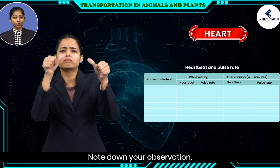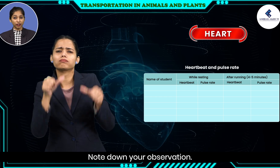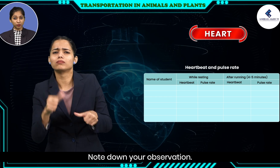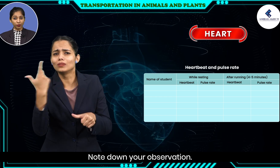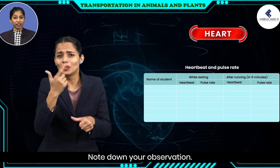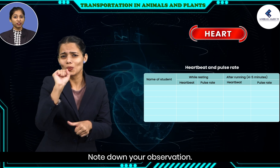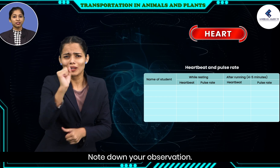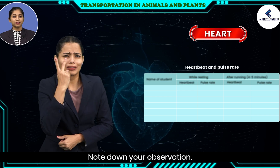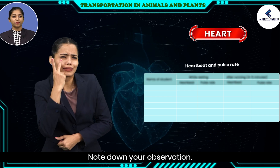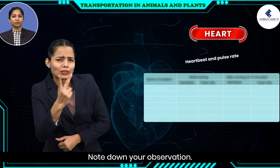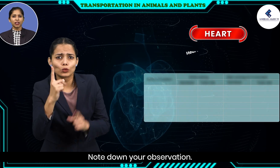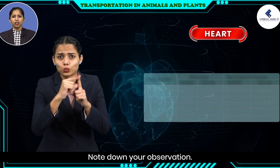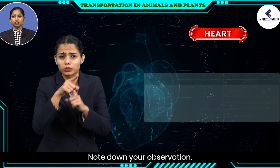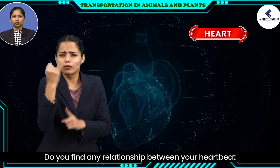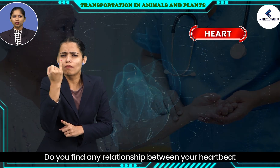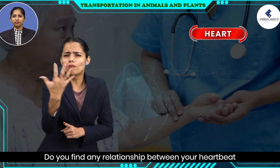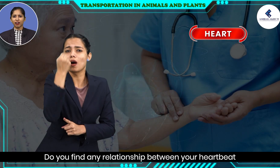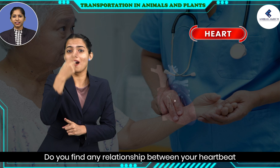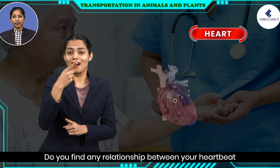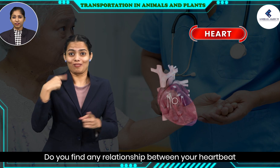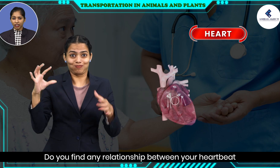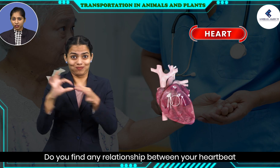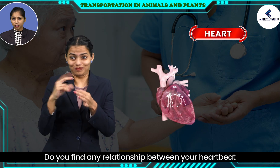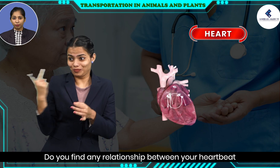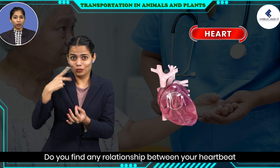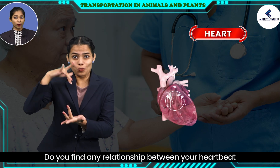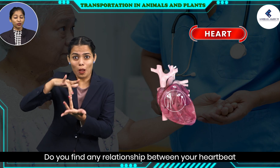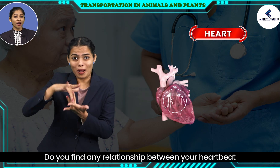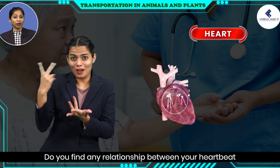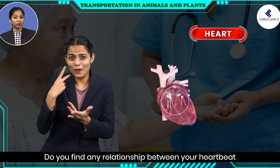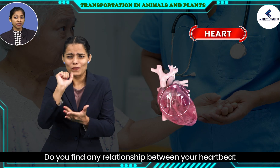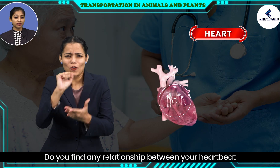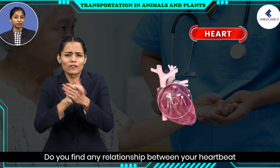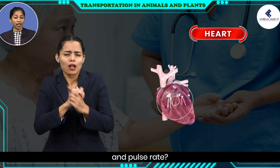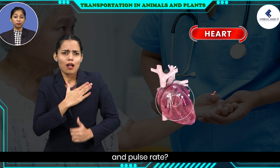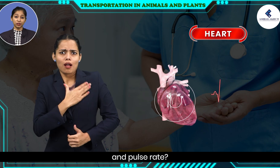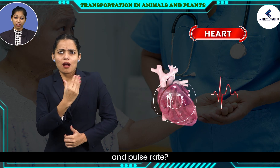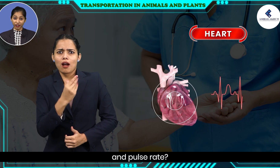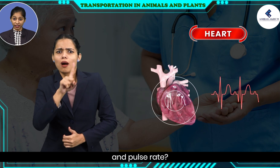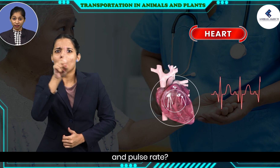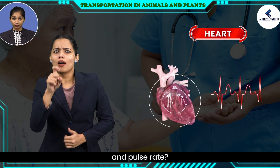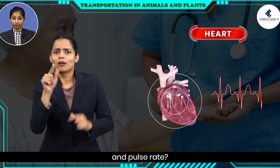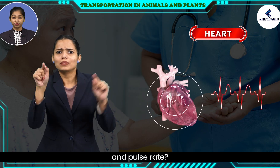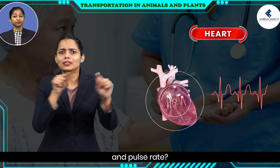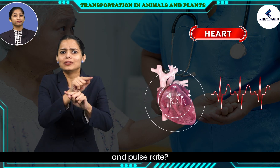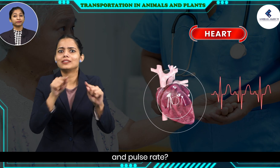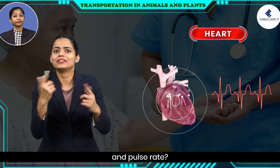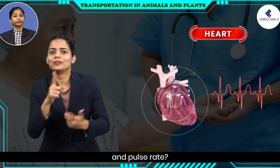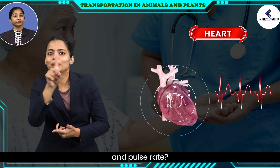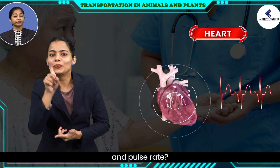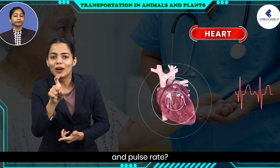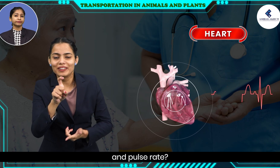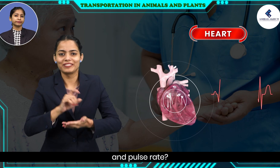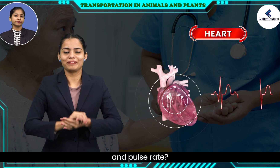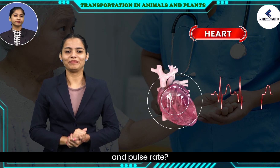Note down your observations. Do you find any relationship between your heartbeat and pulse rate?